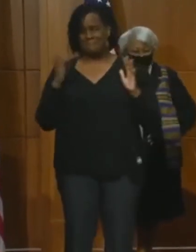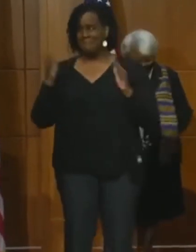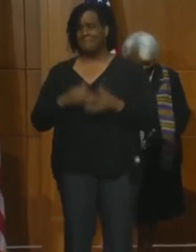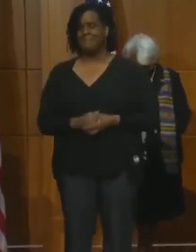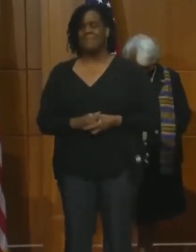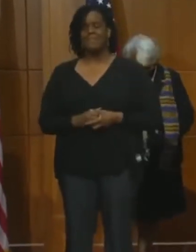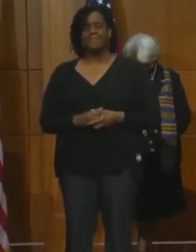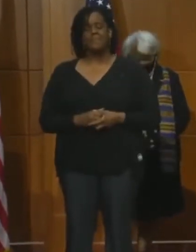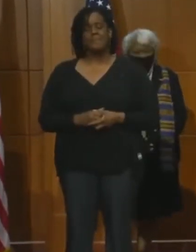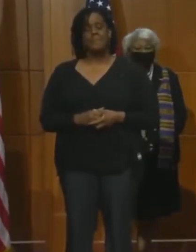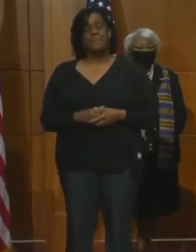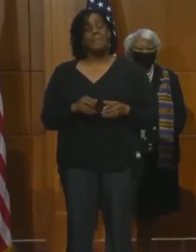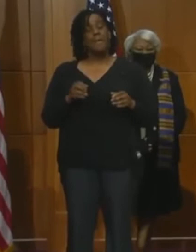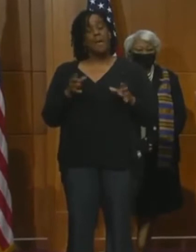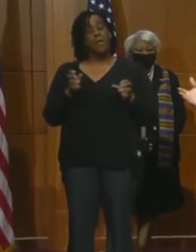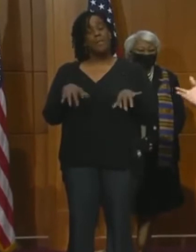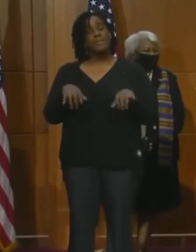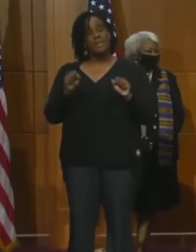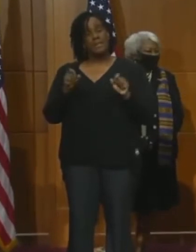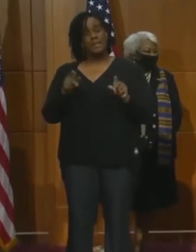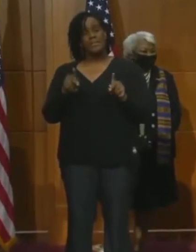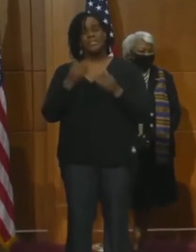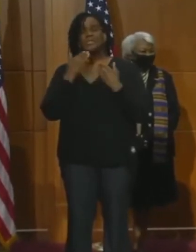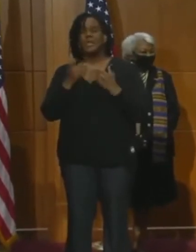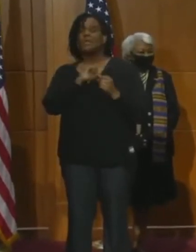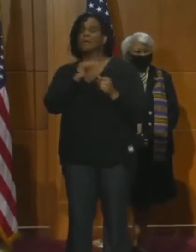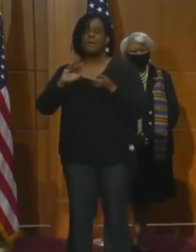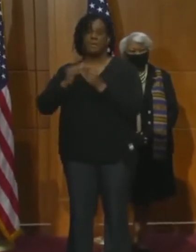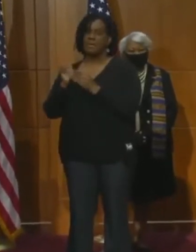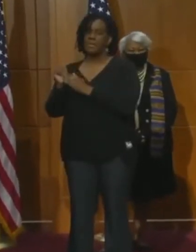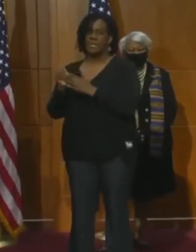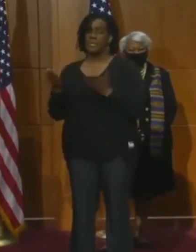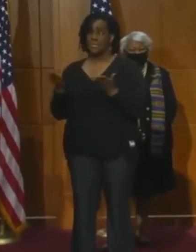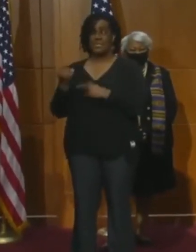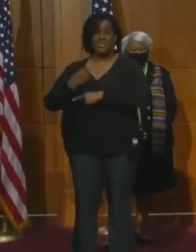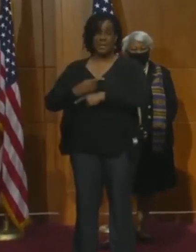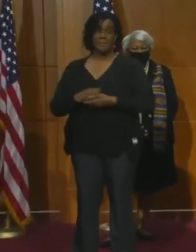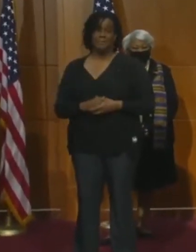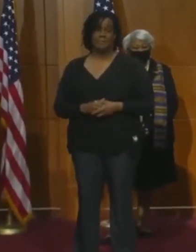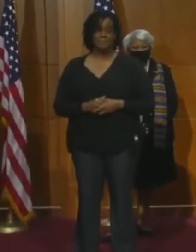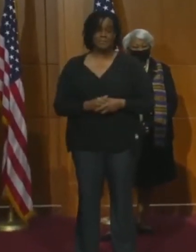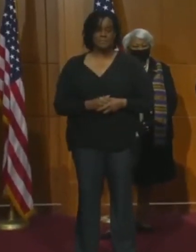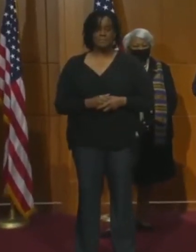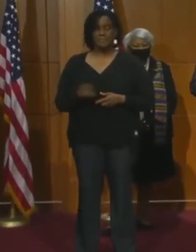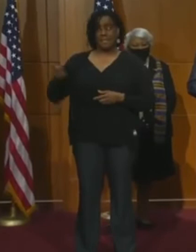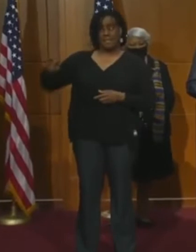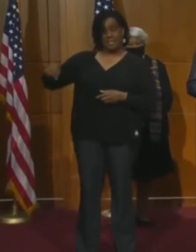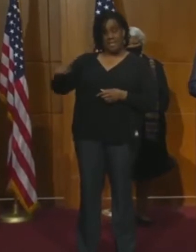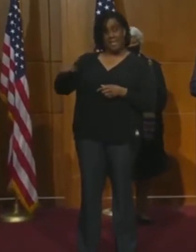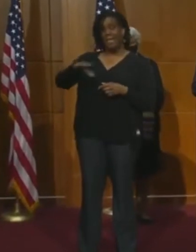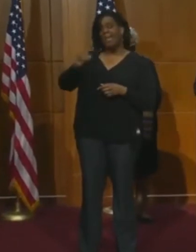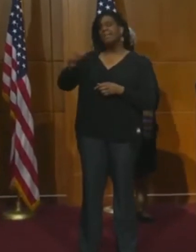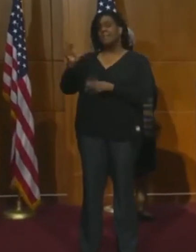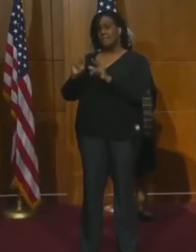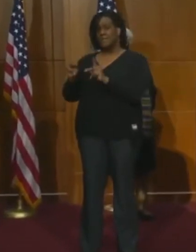And I want to take this opportunity to thank all of the community leaders who are here with us today. They and others have been working